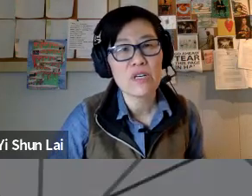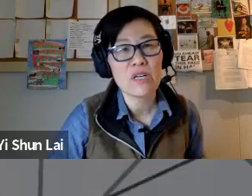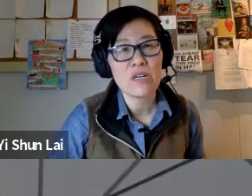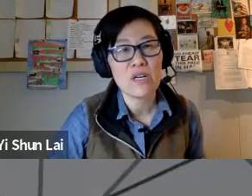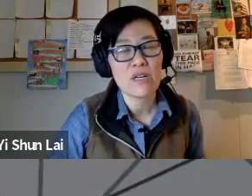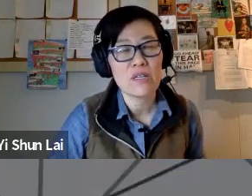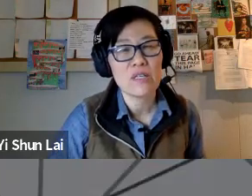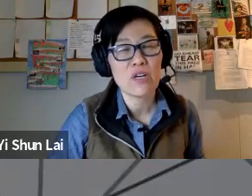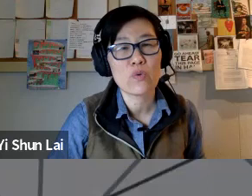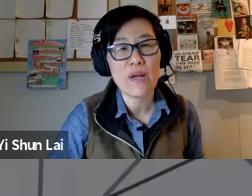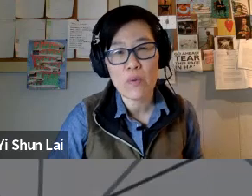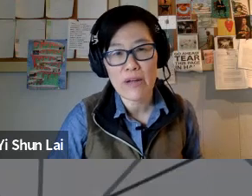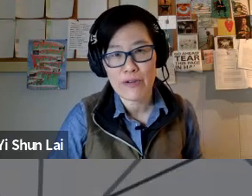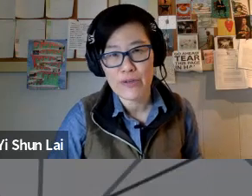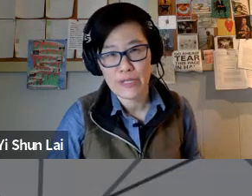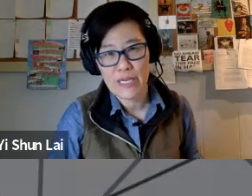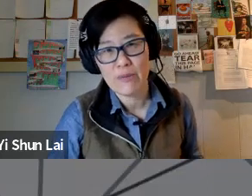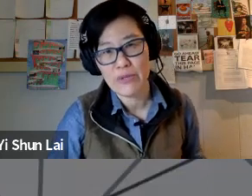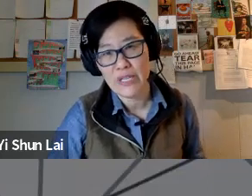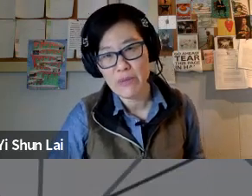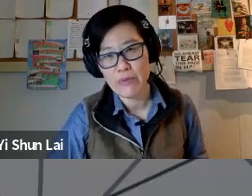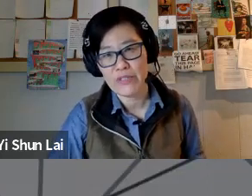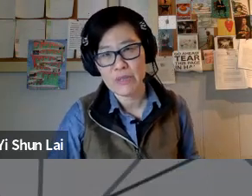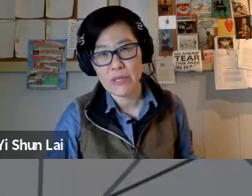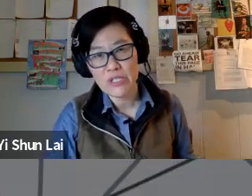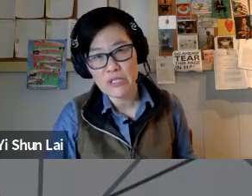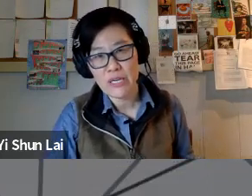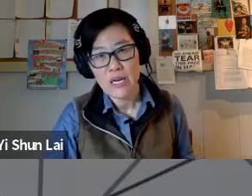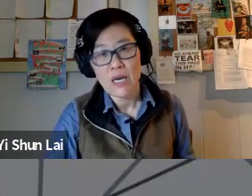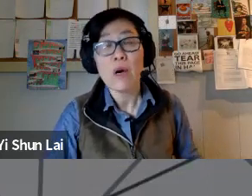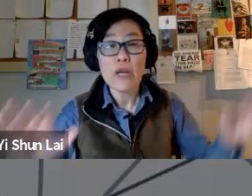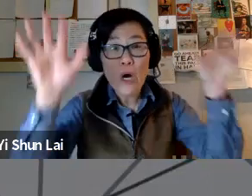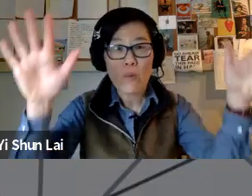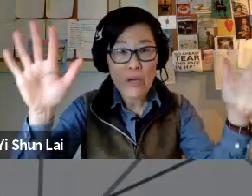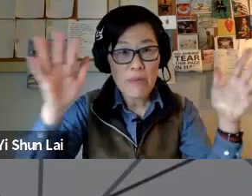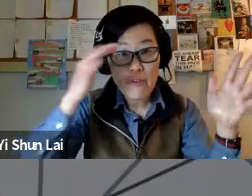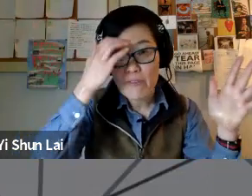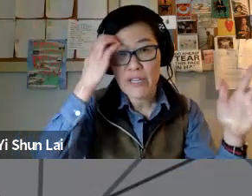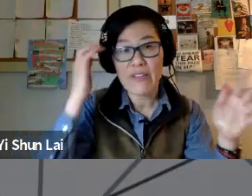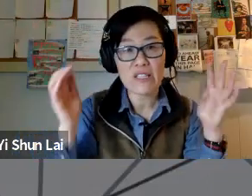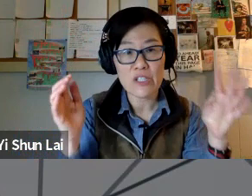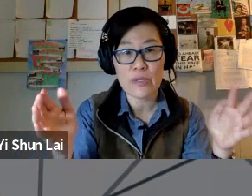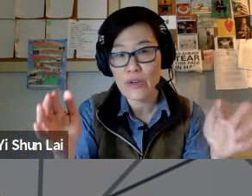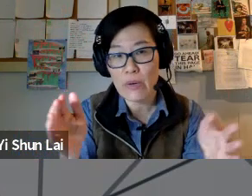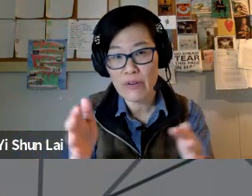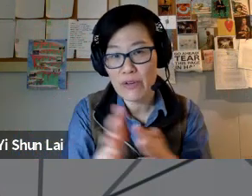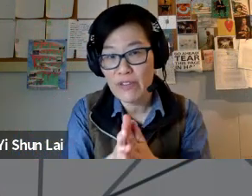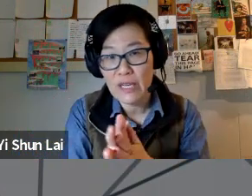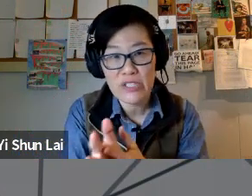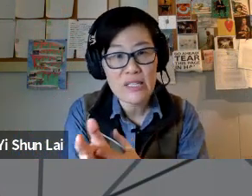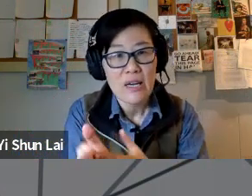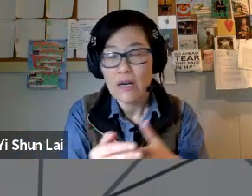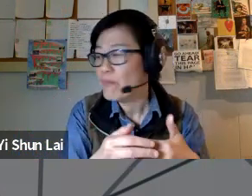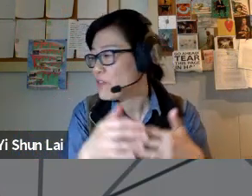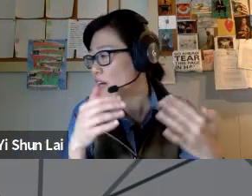titles are a great way for you to lean on books that have been previously published. All right. Okay. Before I forget, that's also another great way for you to